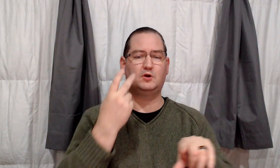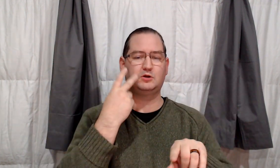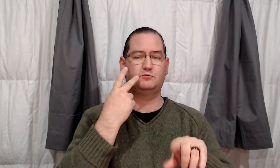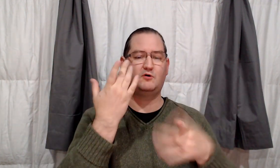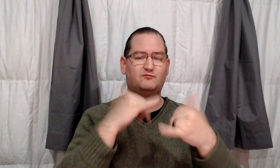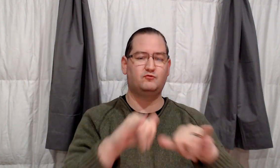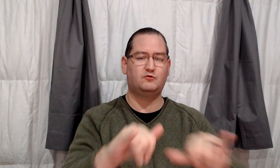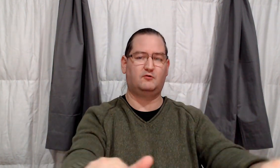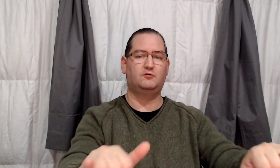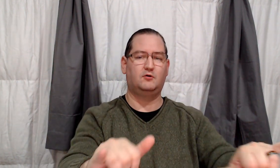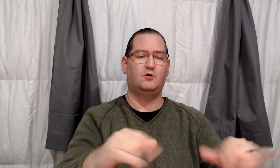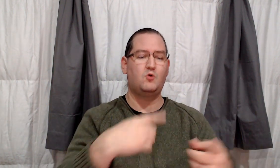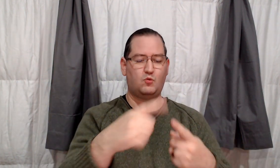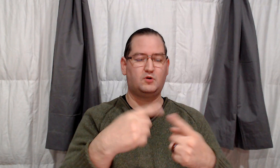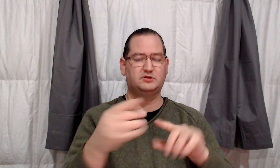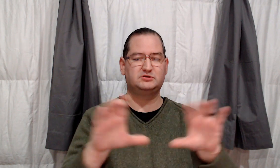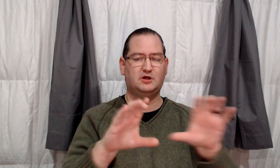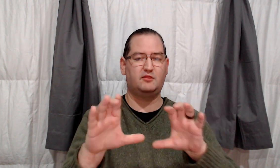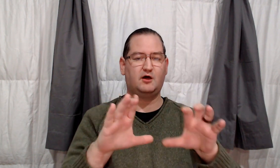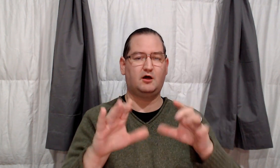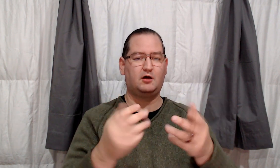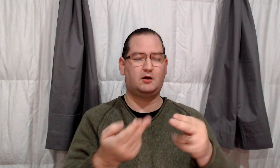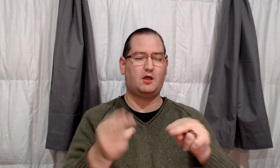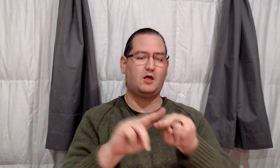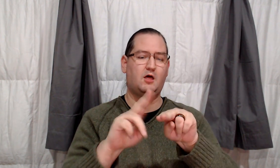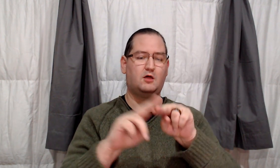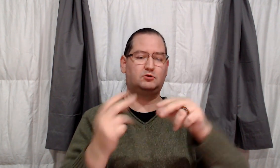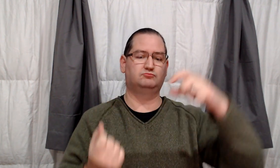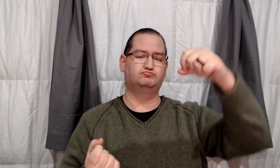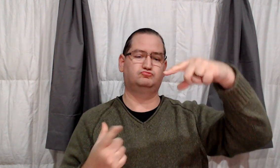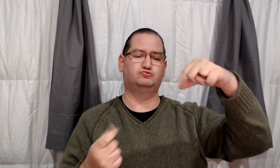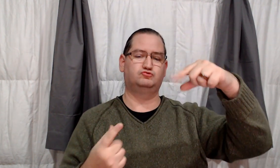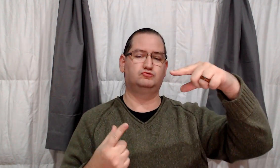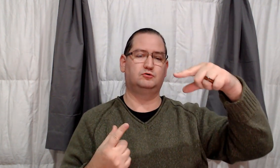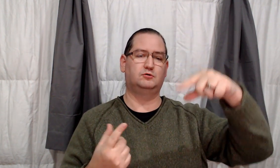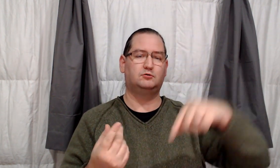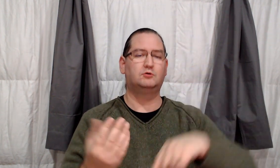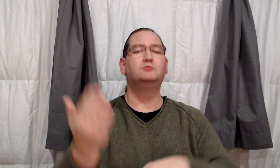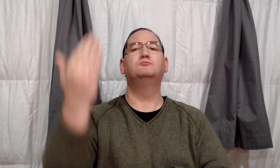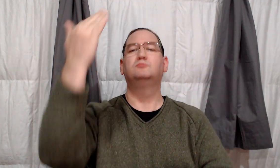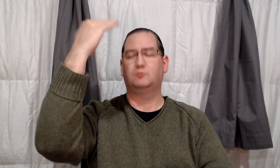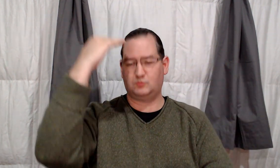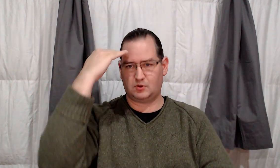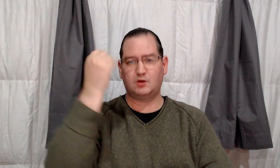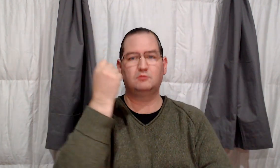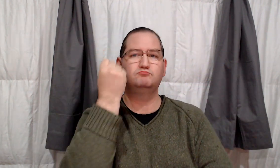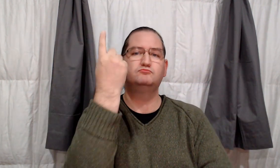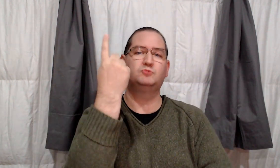to increase those signals so that you understand that it's done that for you.